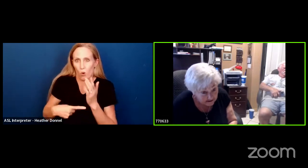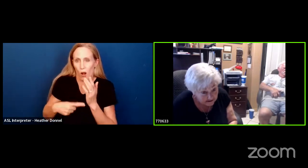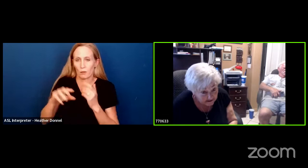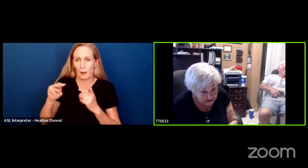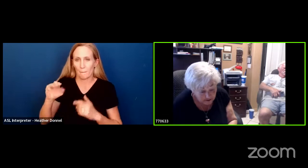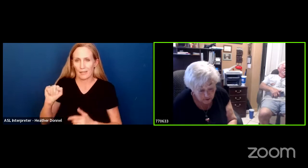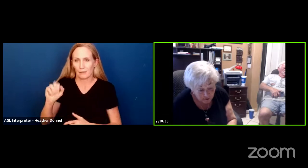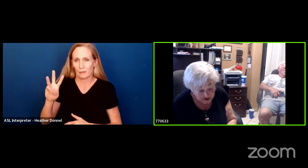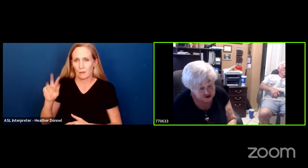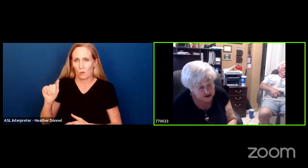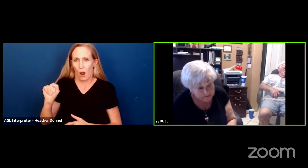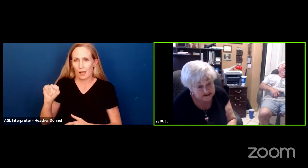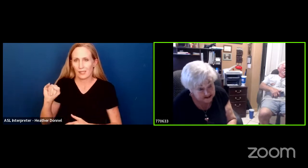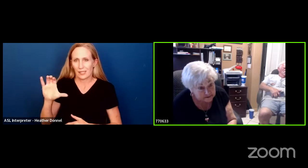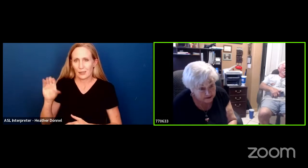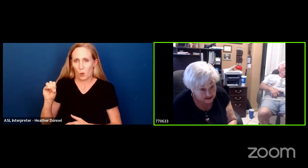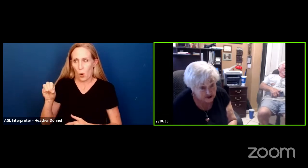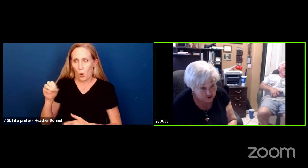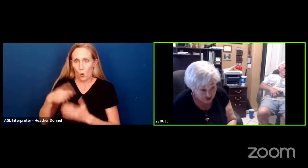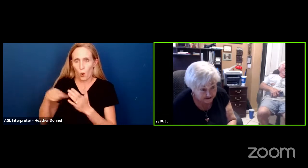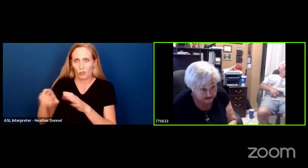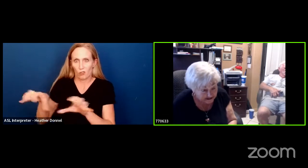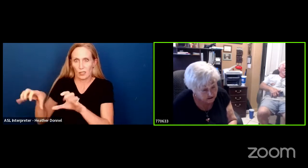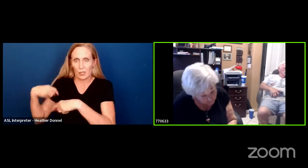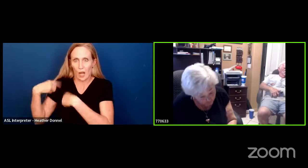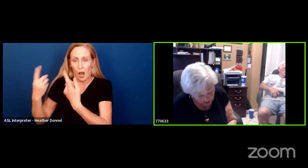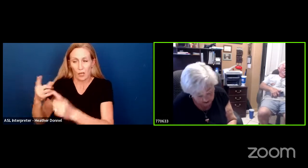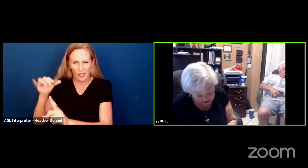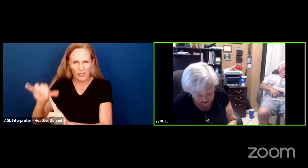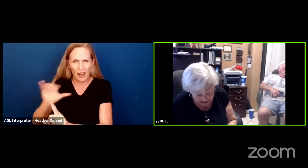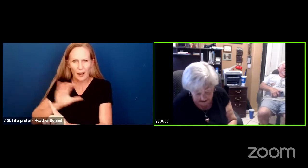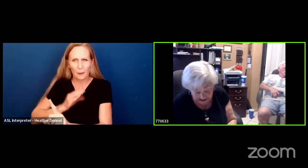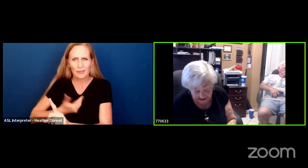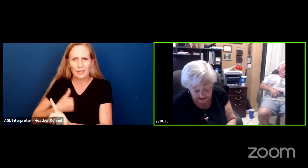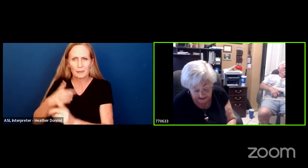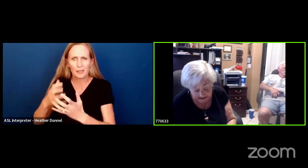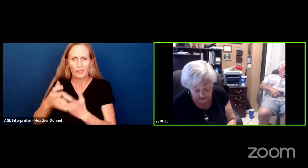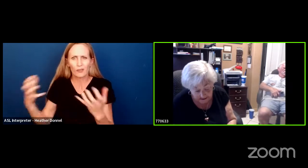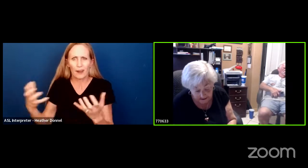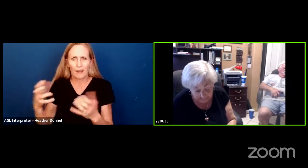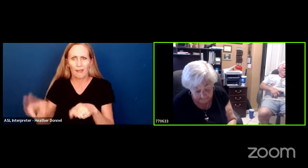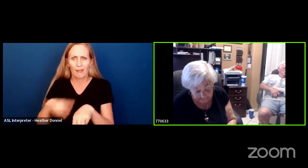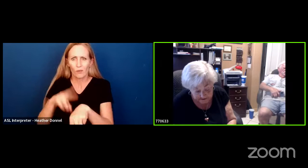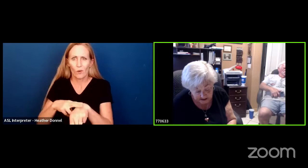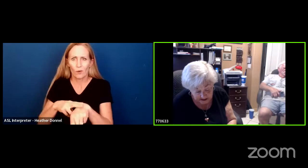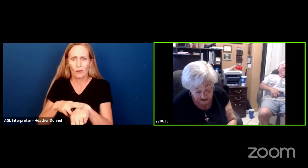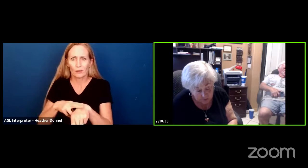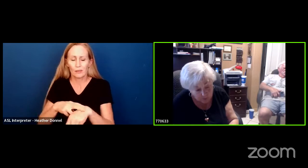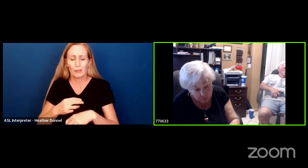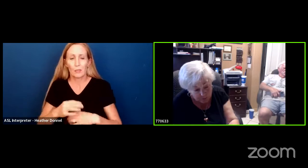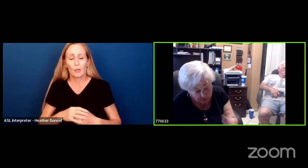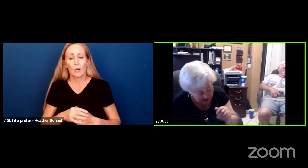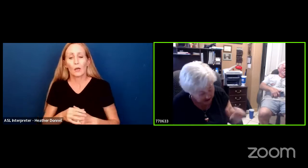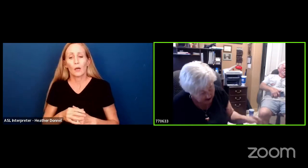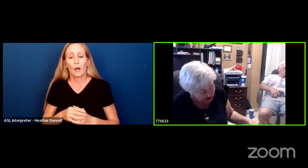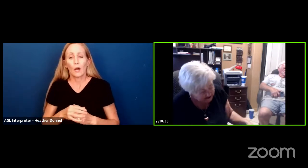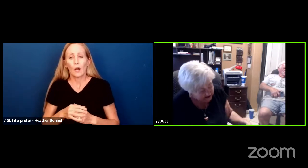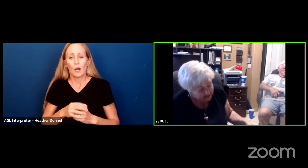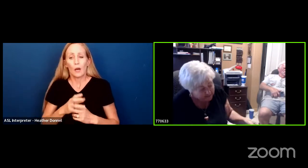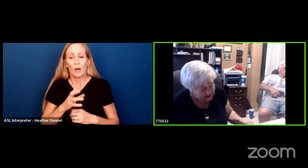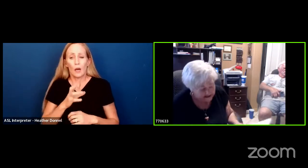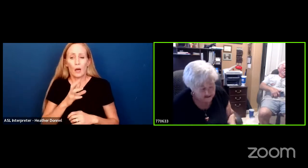done, which upsets me greatly, of course. And on